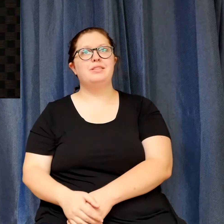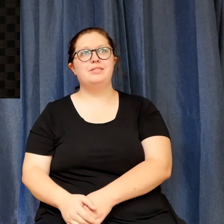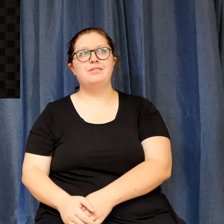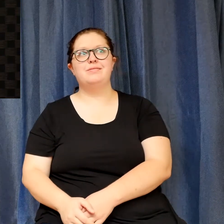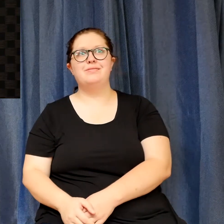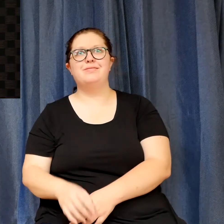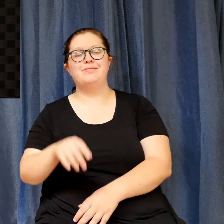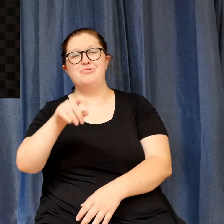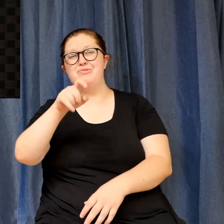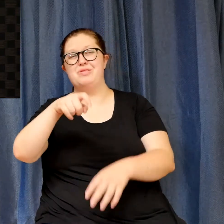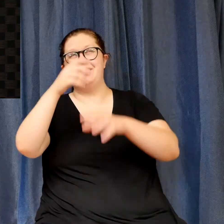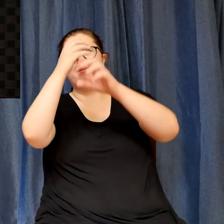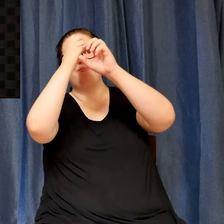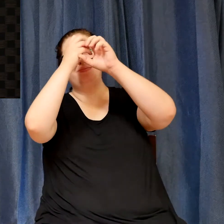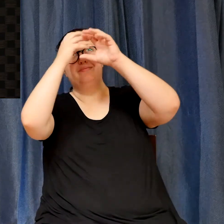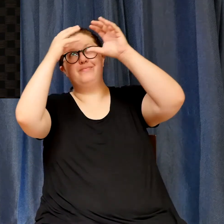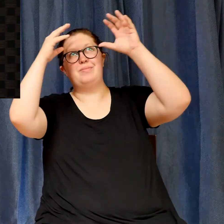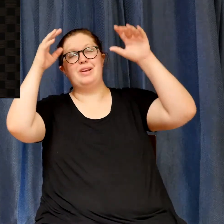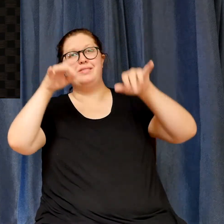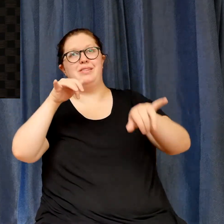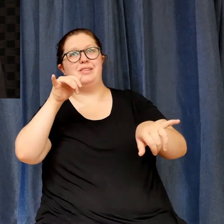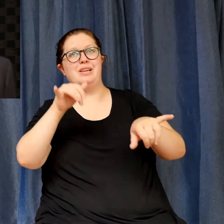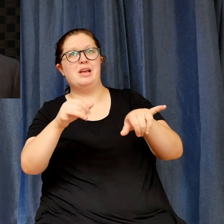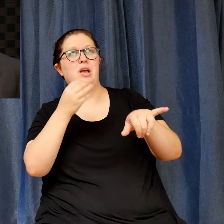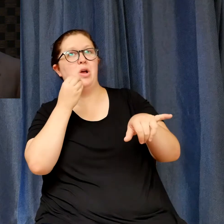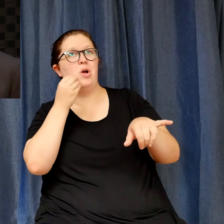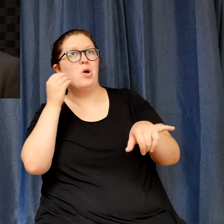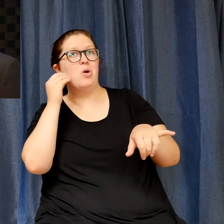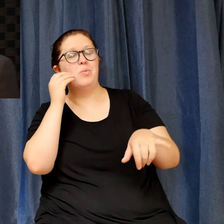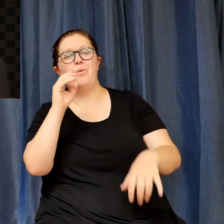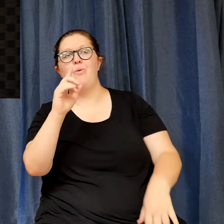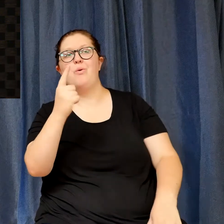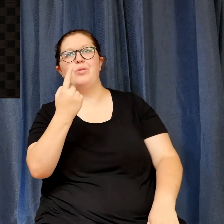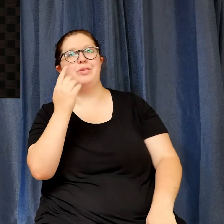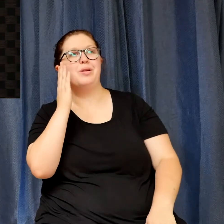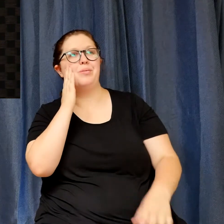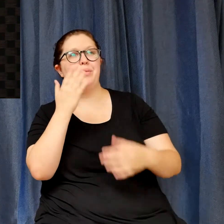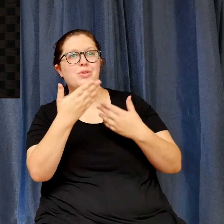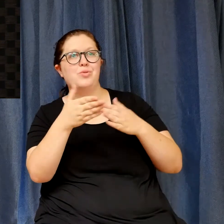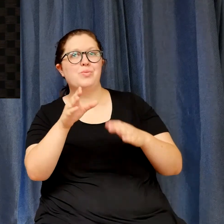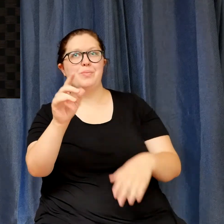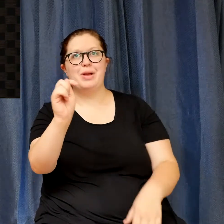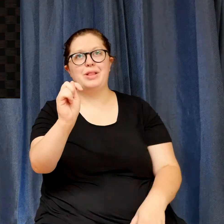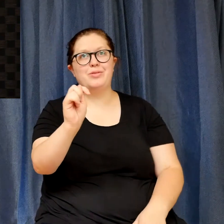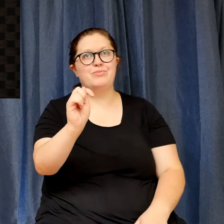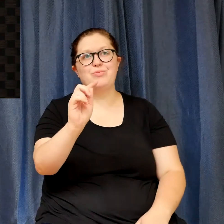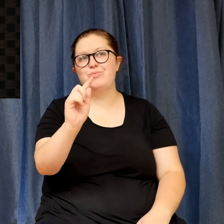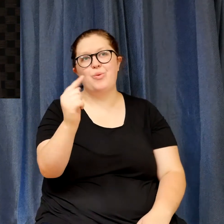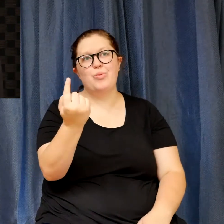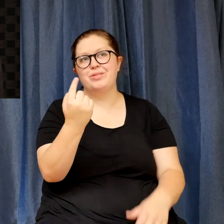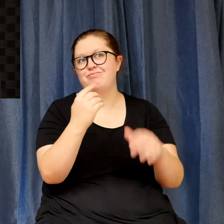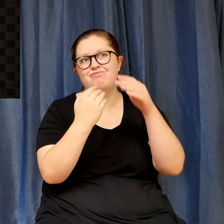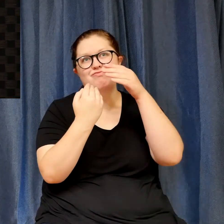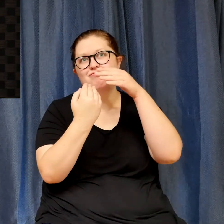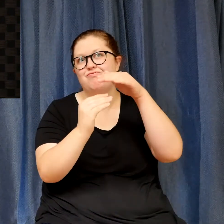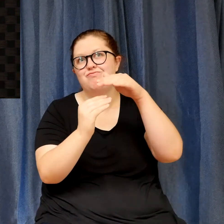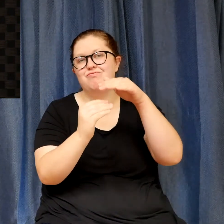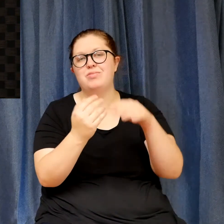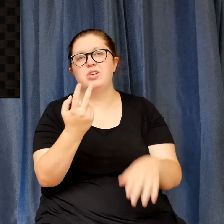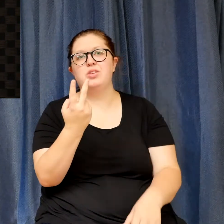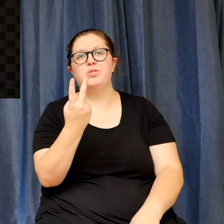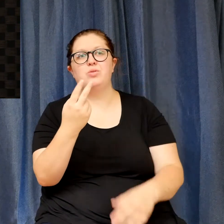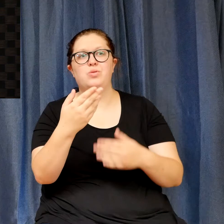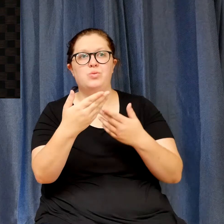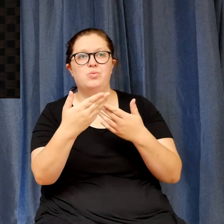think quarantine, except only in your bedroom and your bathroom. Those were the two rooms I